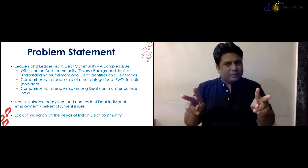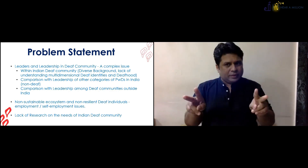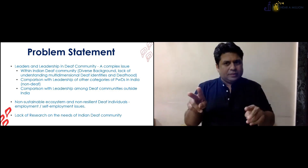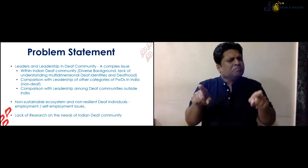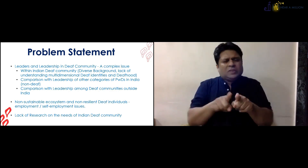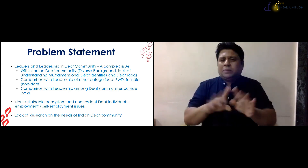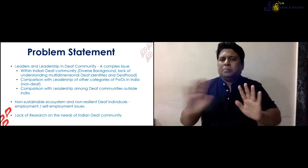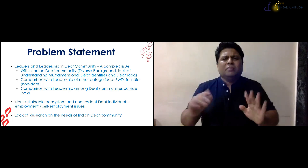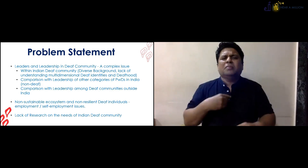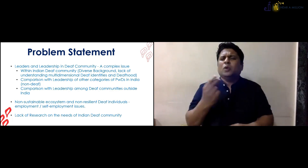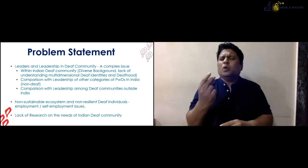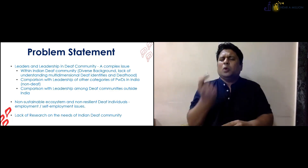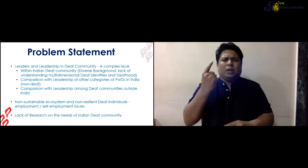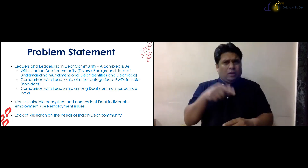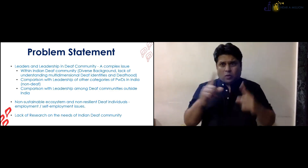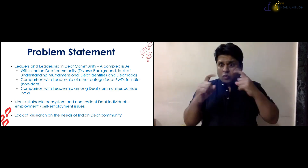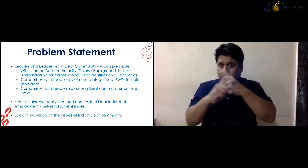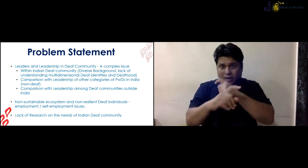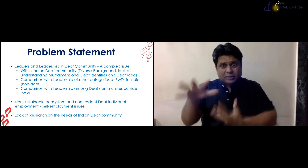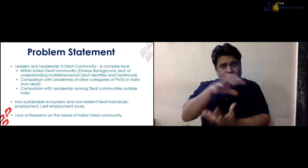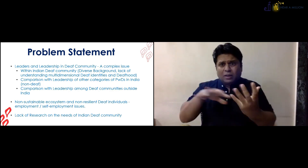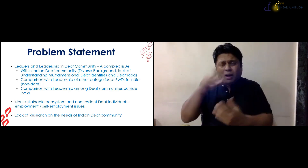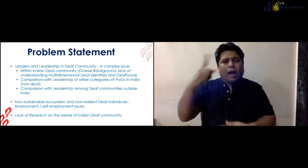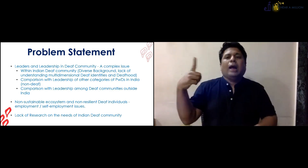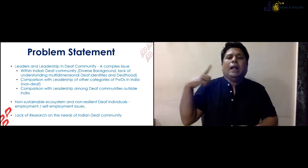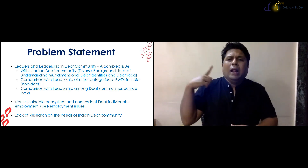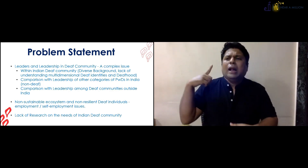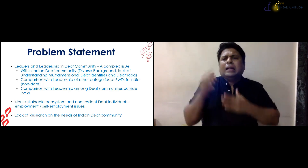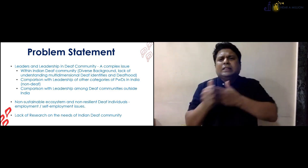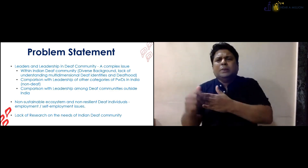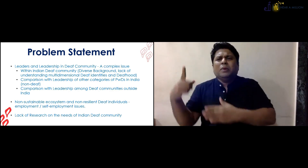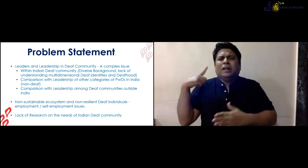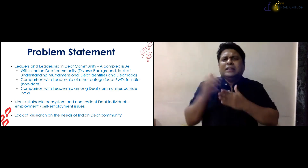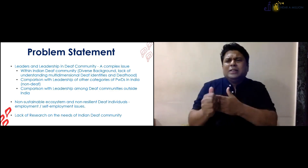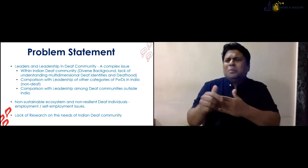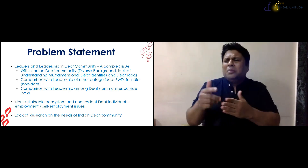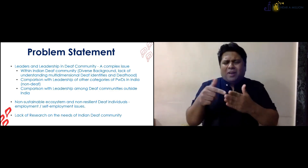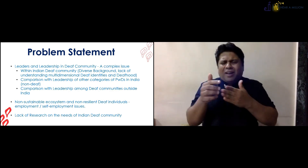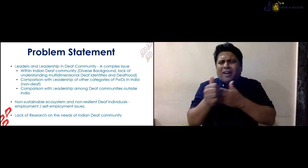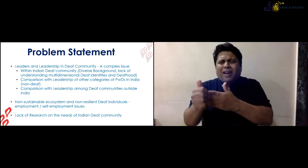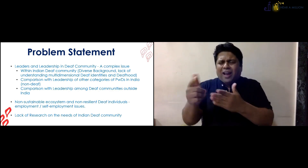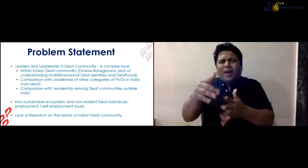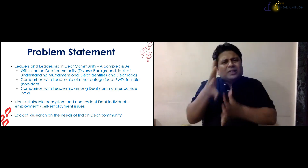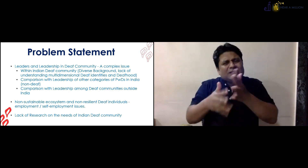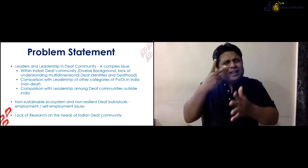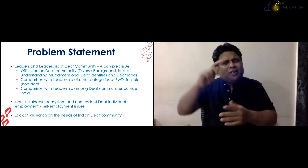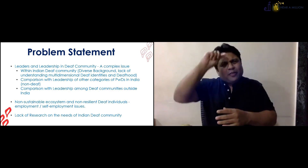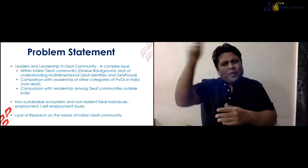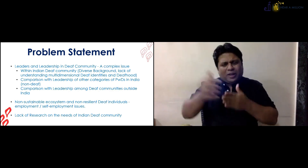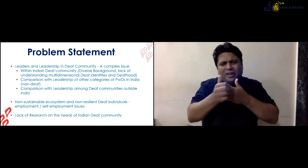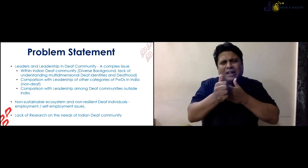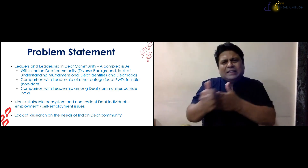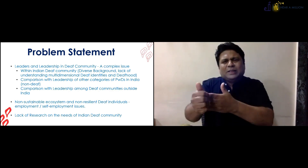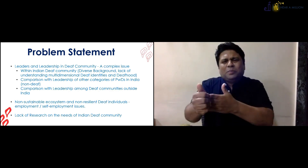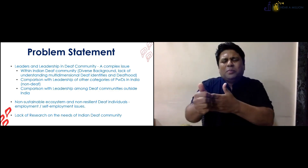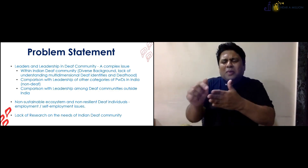Leadership. So there are 2 things. Leader and leadership is different, and I'll just explain. It's a complex thing. I would want